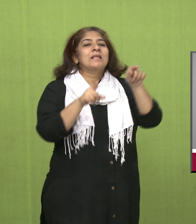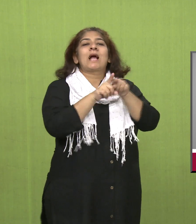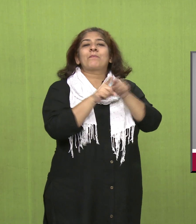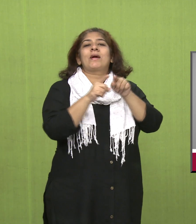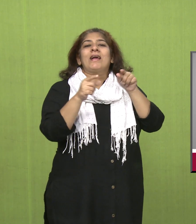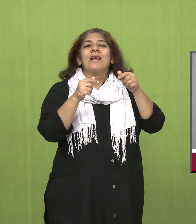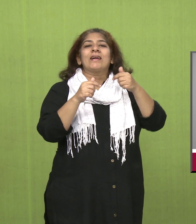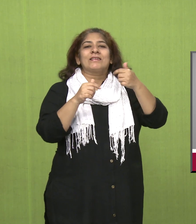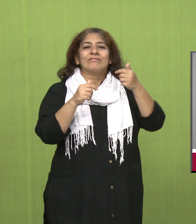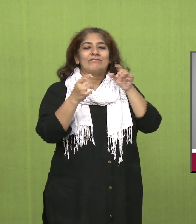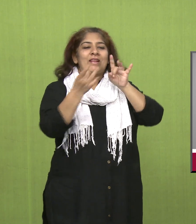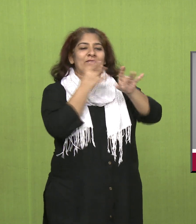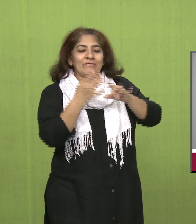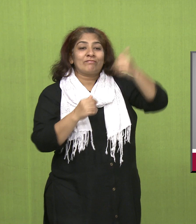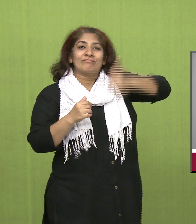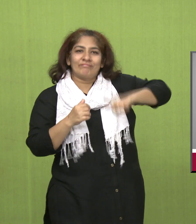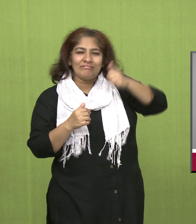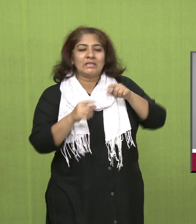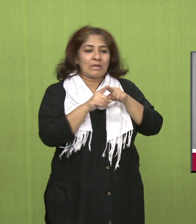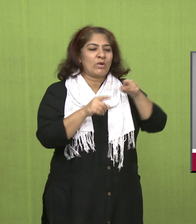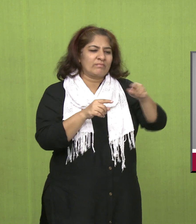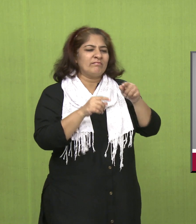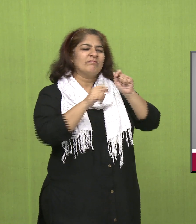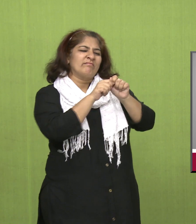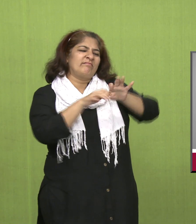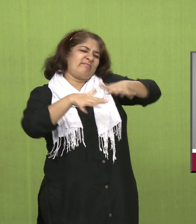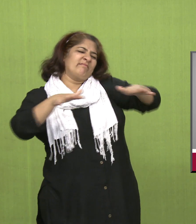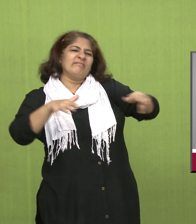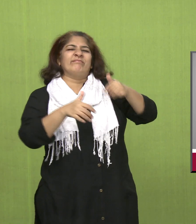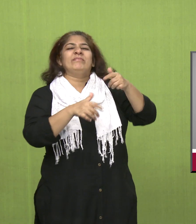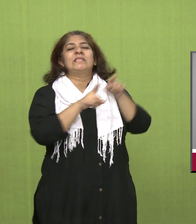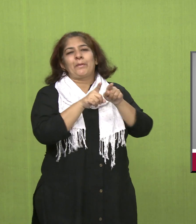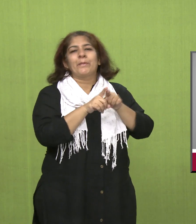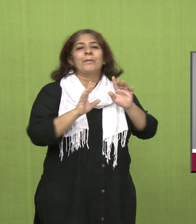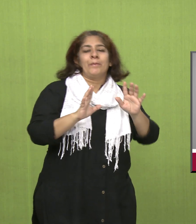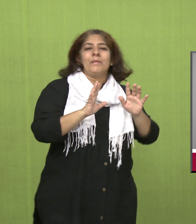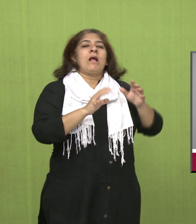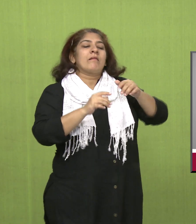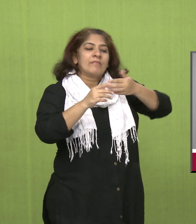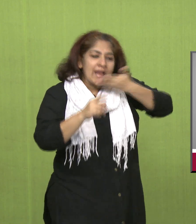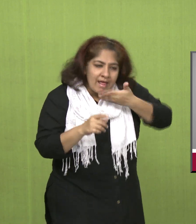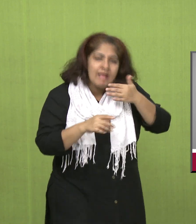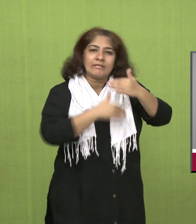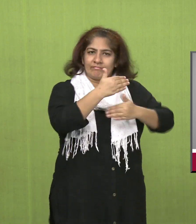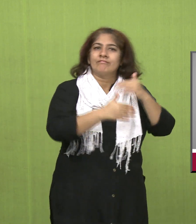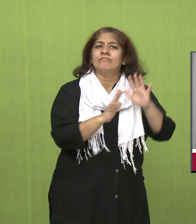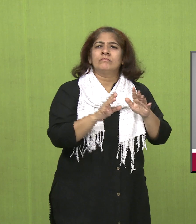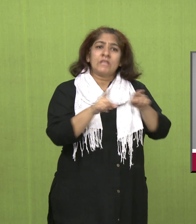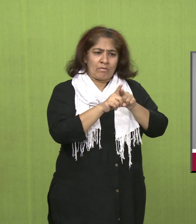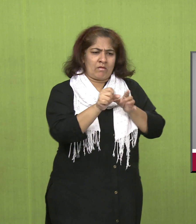hesitating and giving feedback to work in an improved way. How can they improve their work? They should